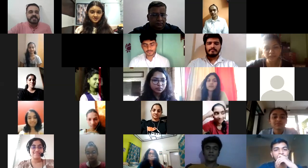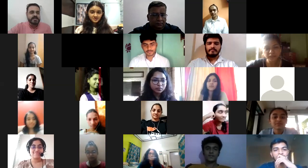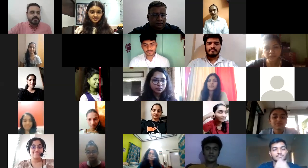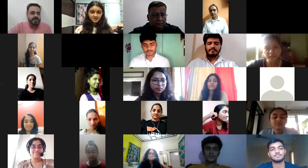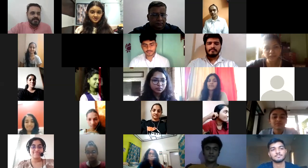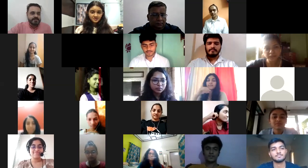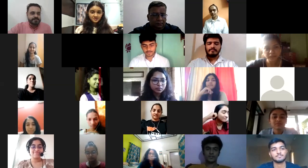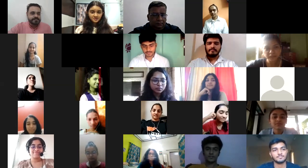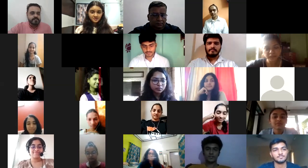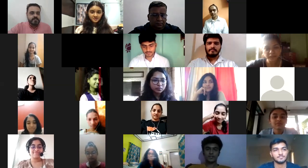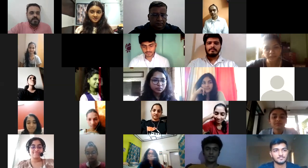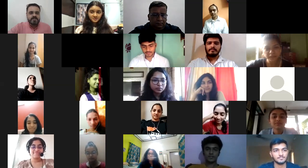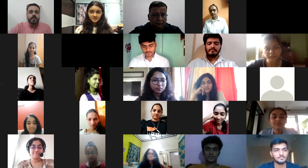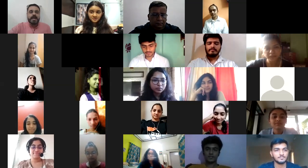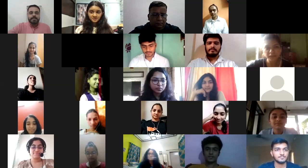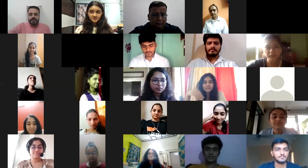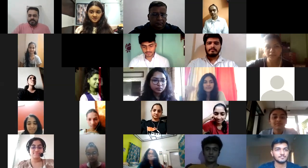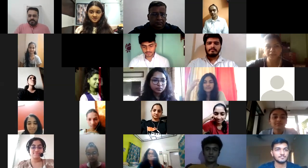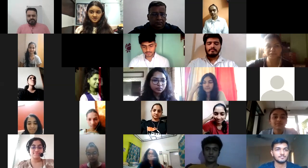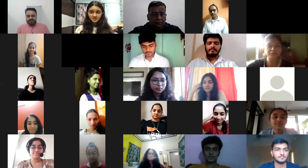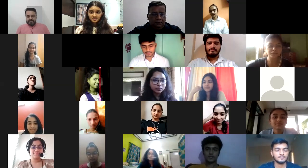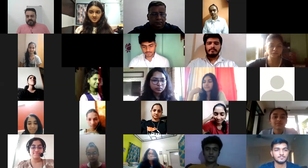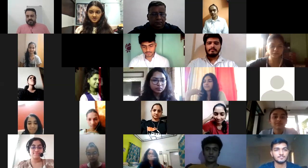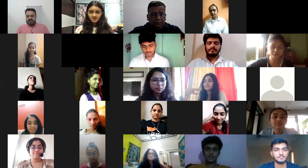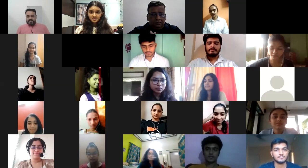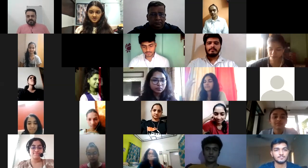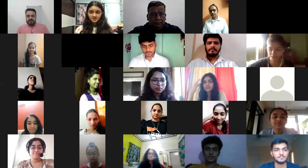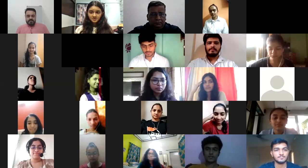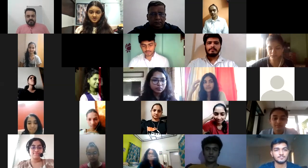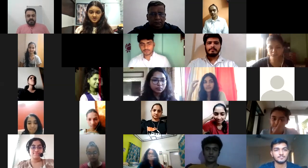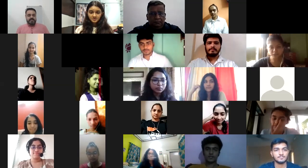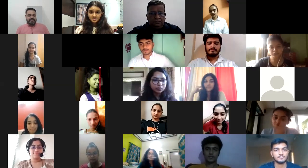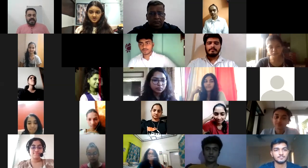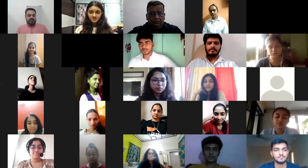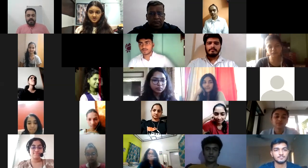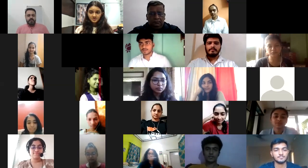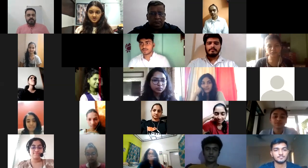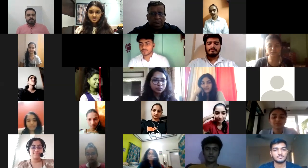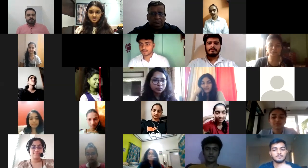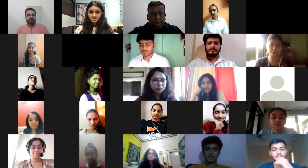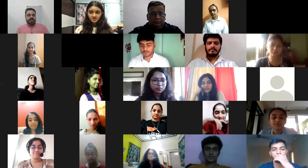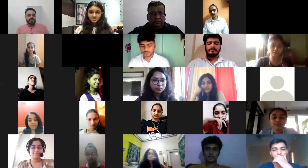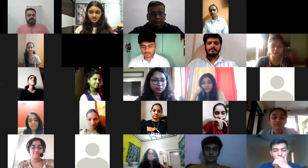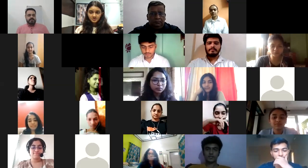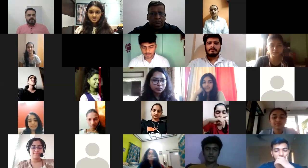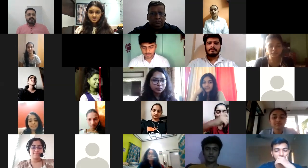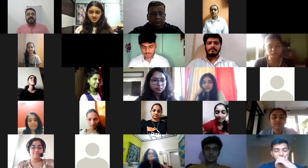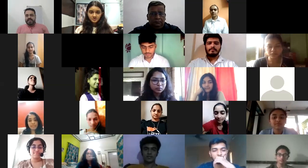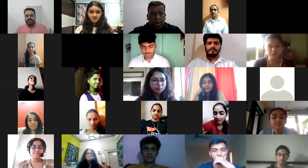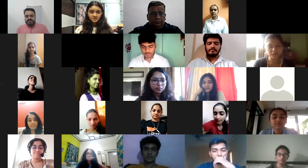new signs. So what happened to this, the Indian Sign Language Manual is, they try and revise it,